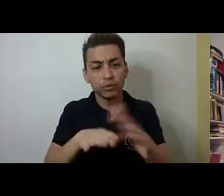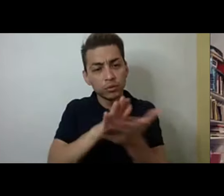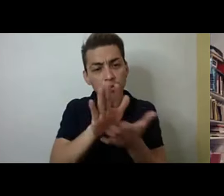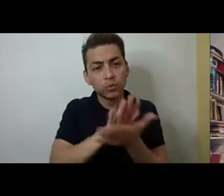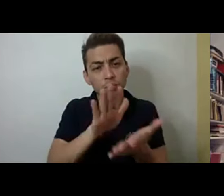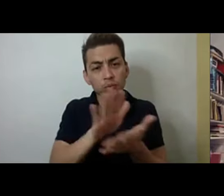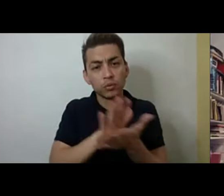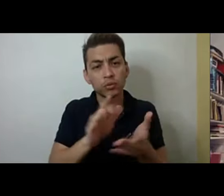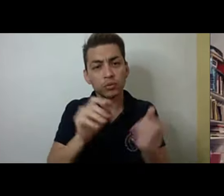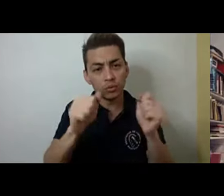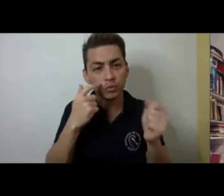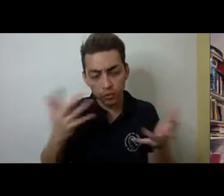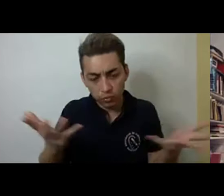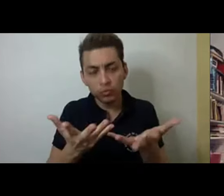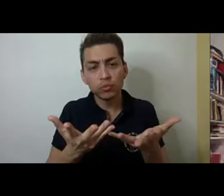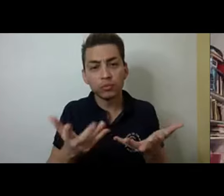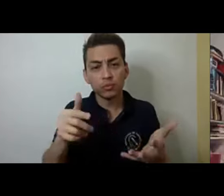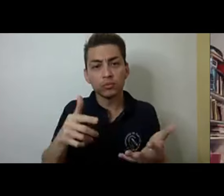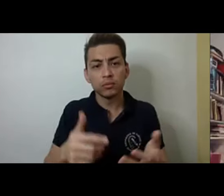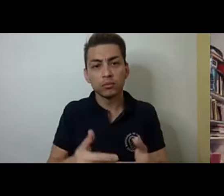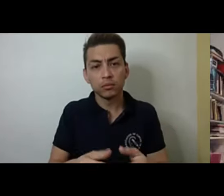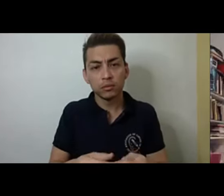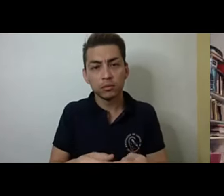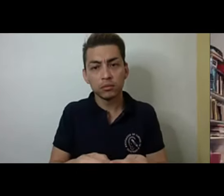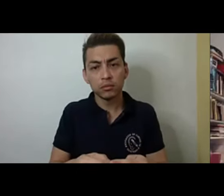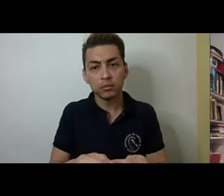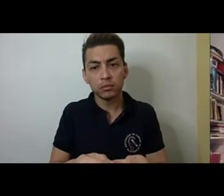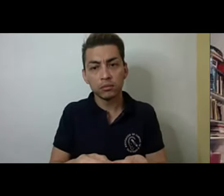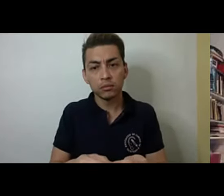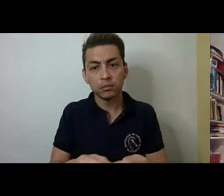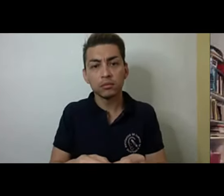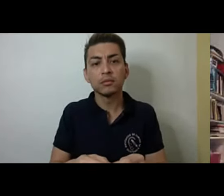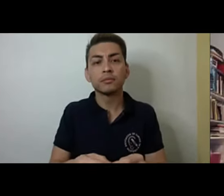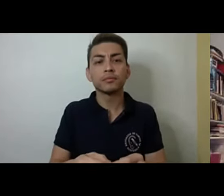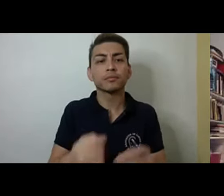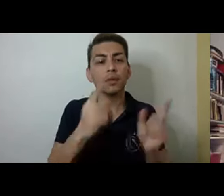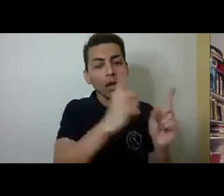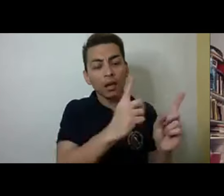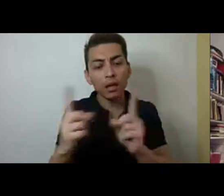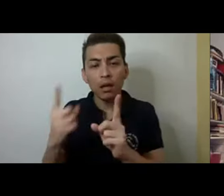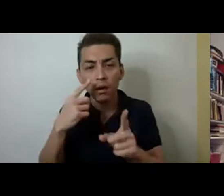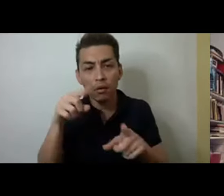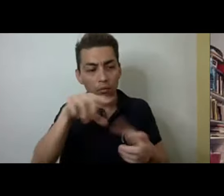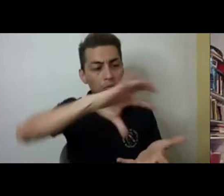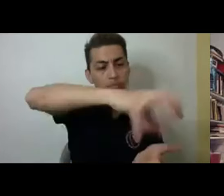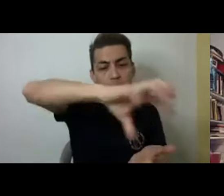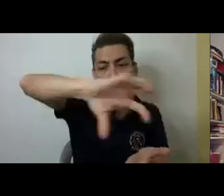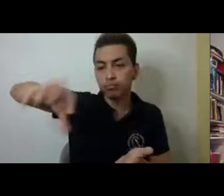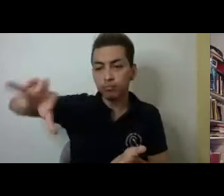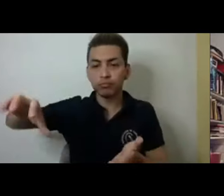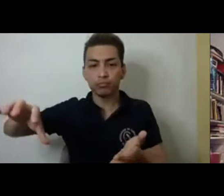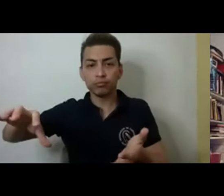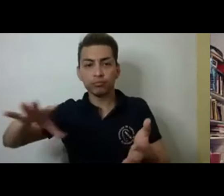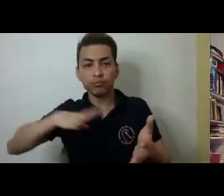key actors from the region, including representatives from CARICOM, ministries of education from the region, representatives from